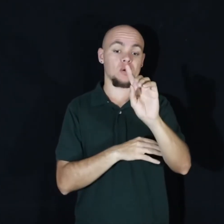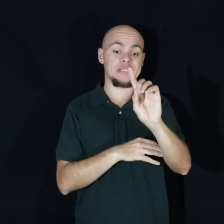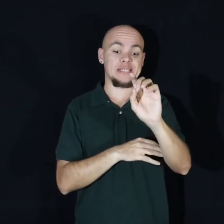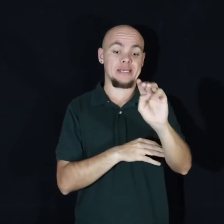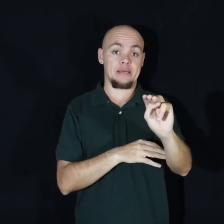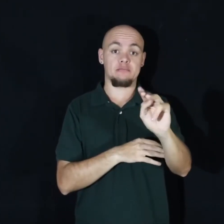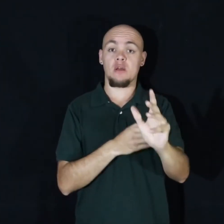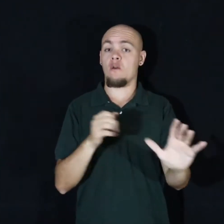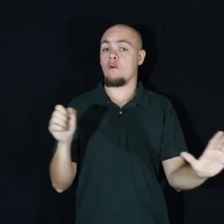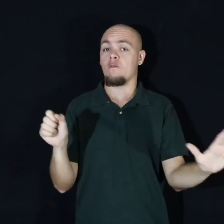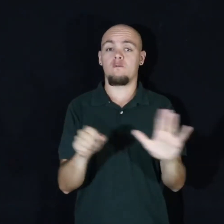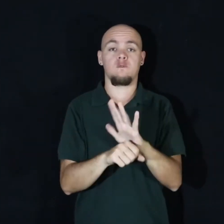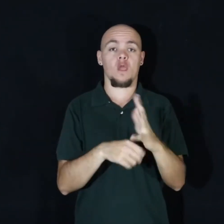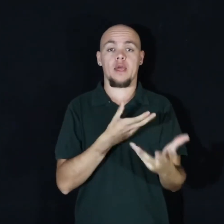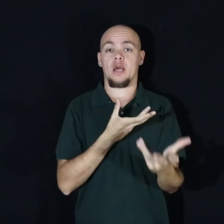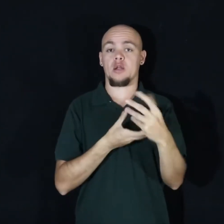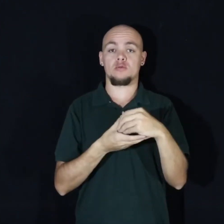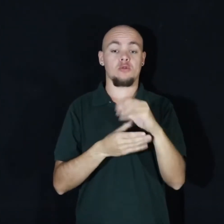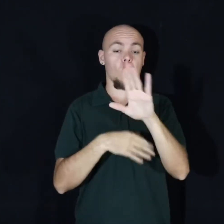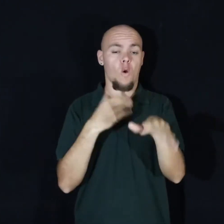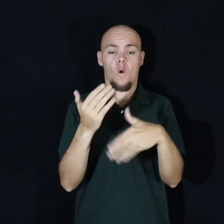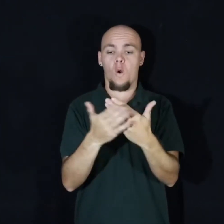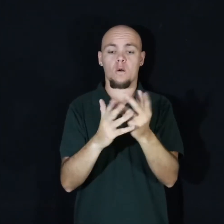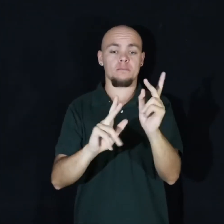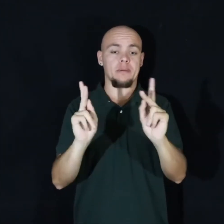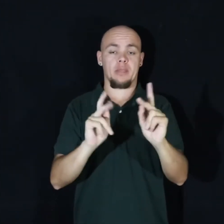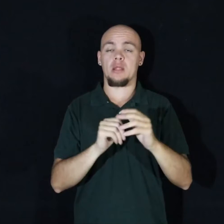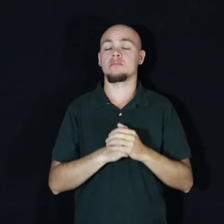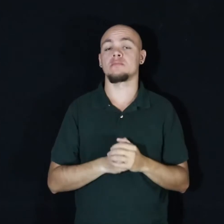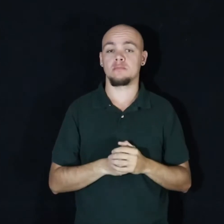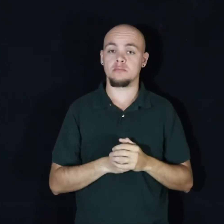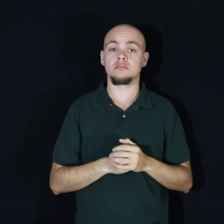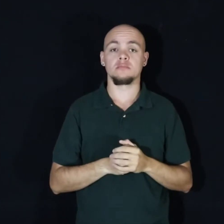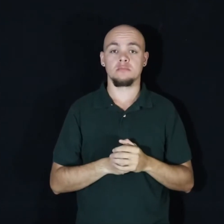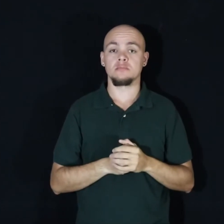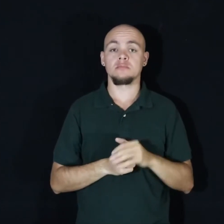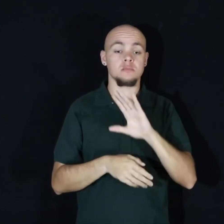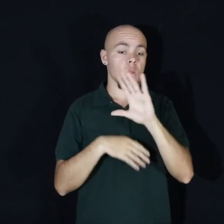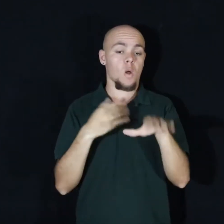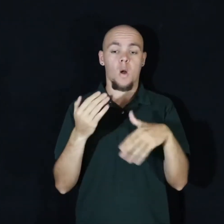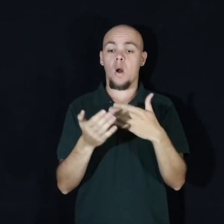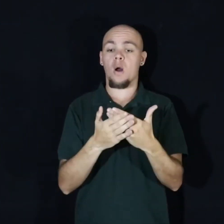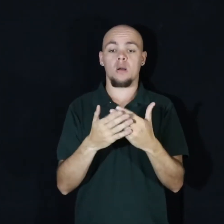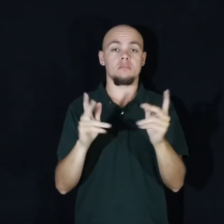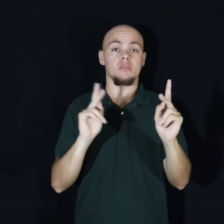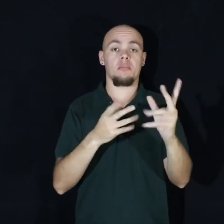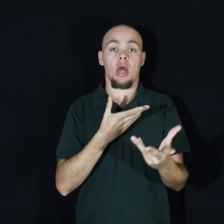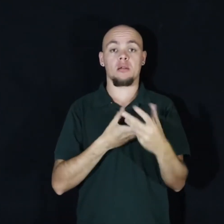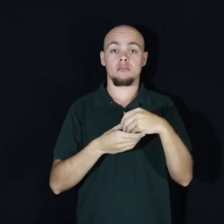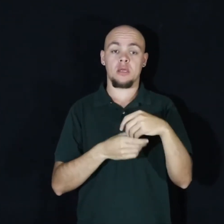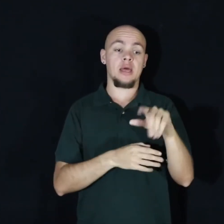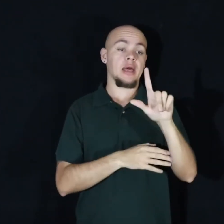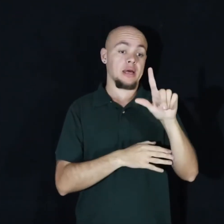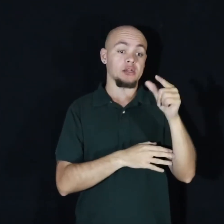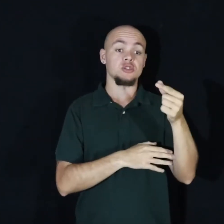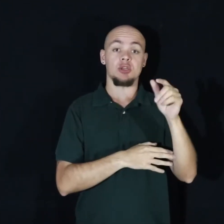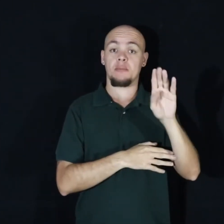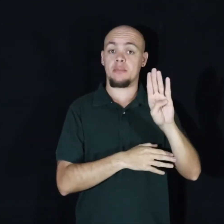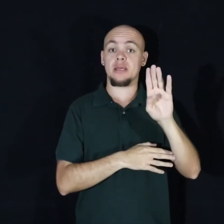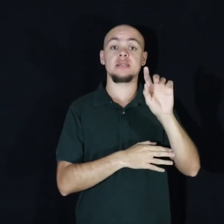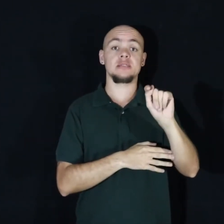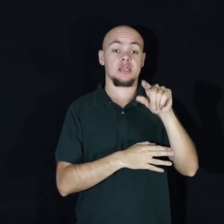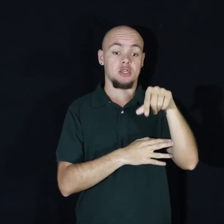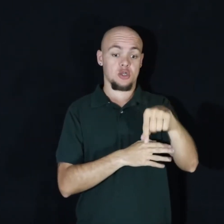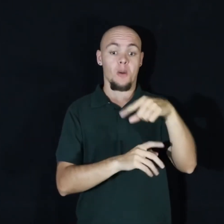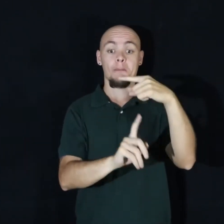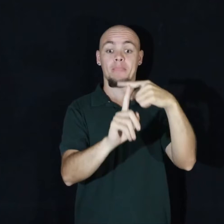I can pretty much say that ODM is fully inclusive of all people. ODM is fully inclusive of all people, and